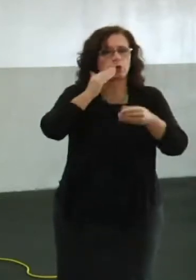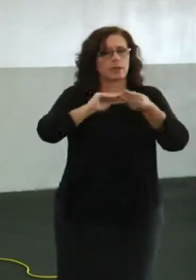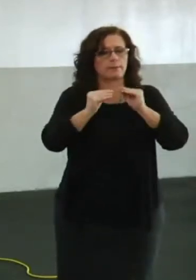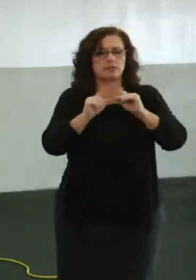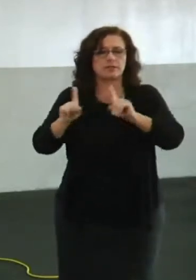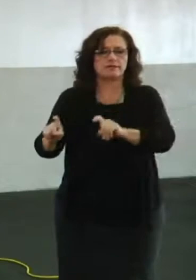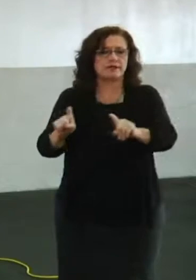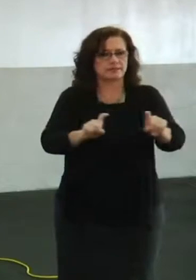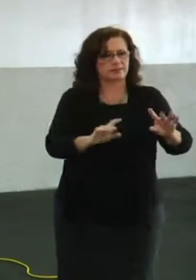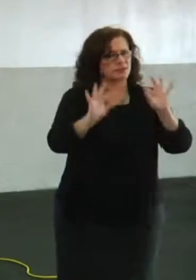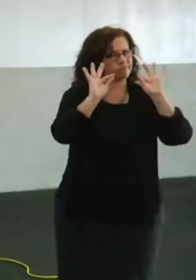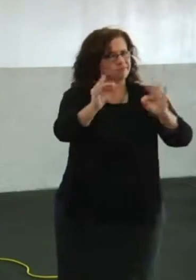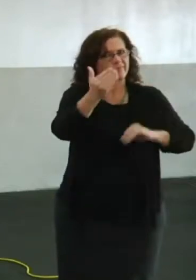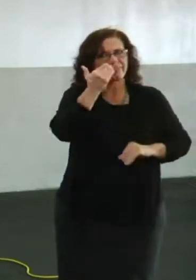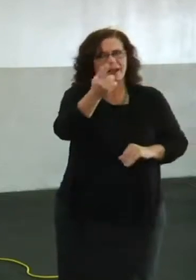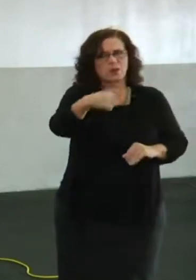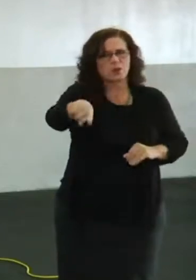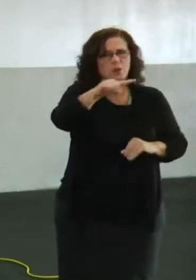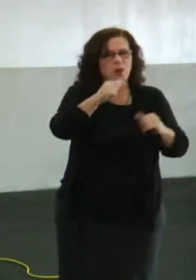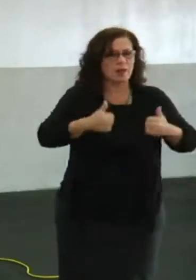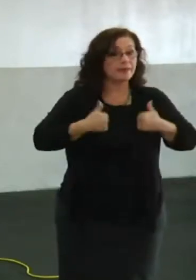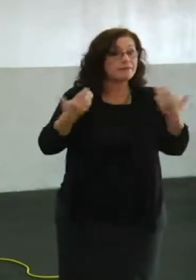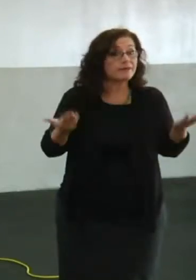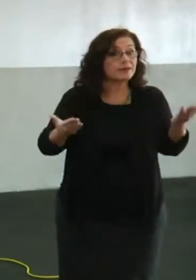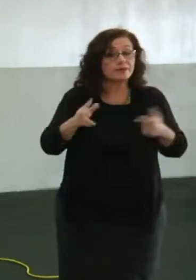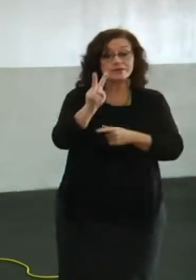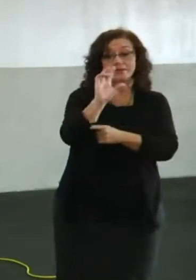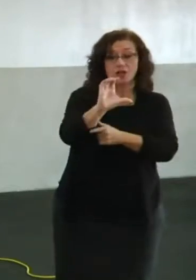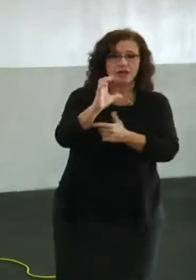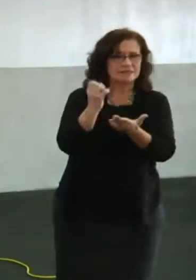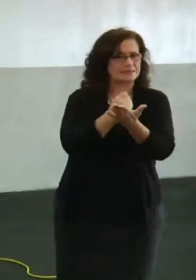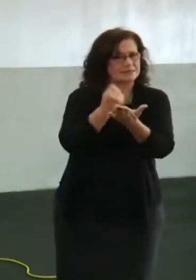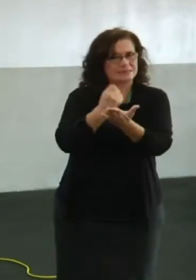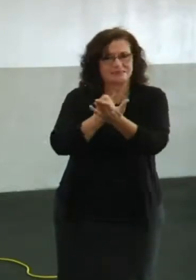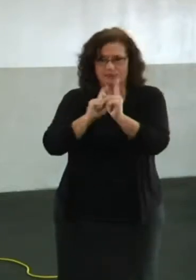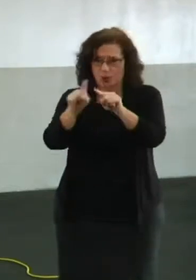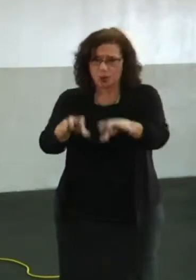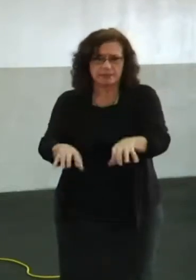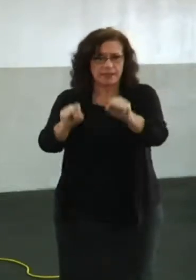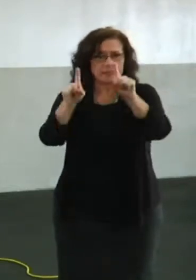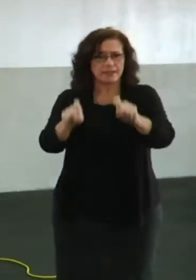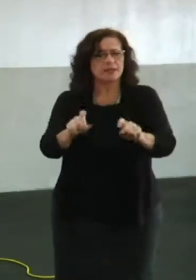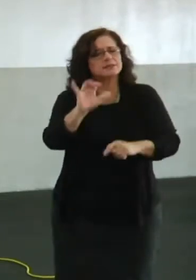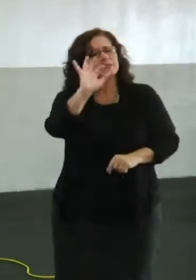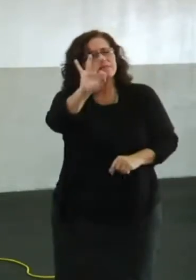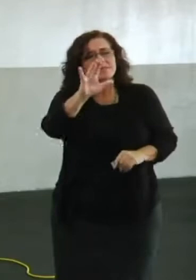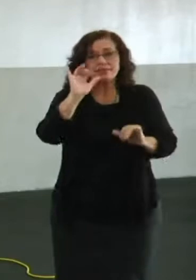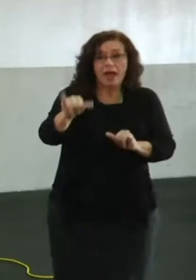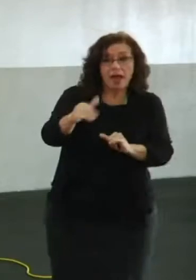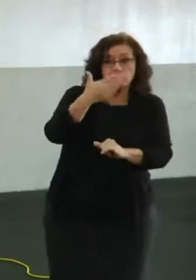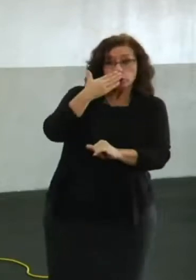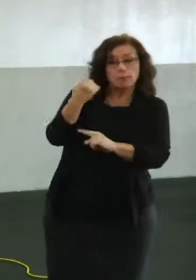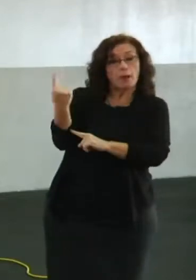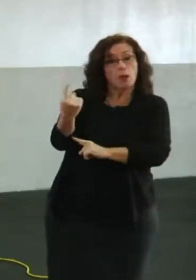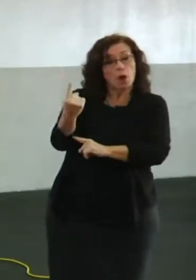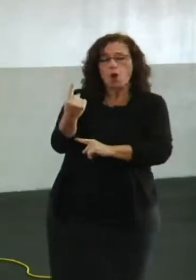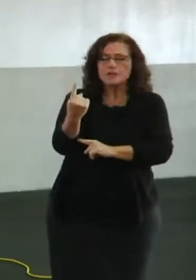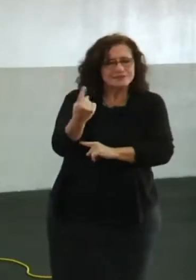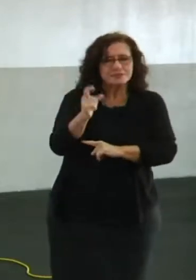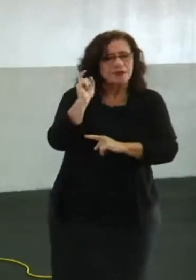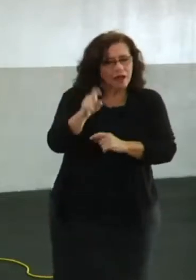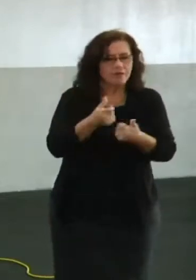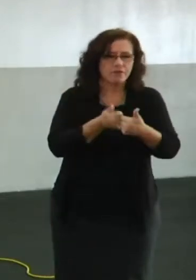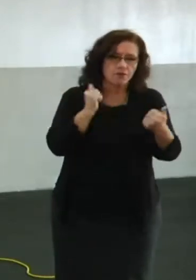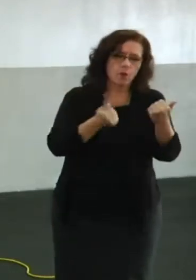County residents, for rallying and getting tested. But do the other part as well, please. The avoiding of the